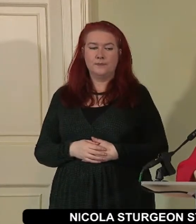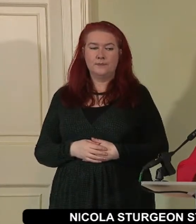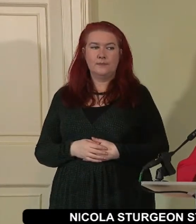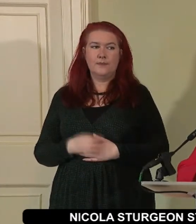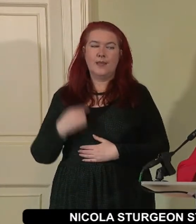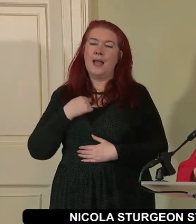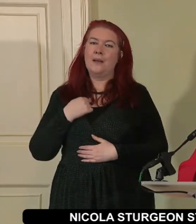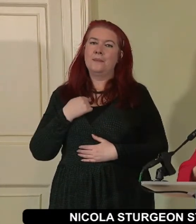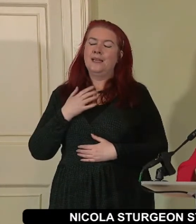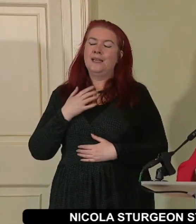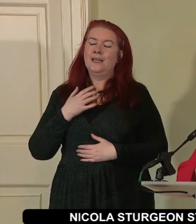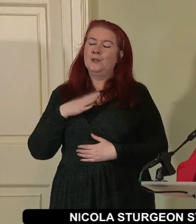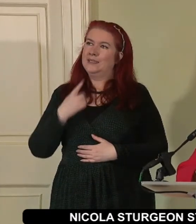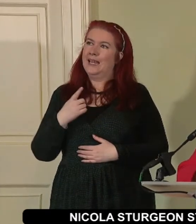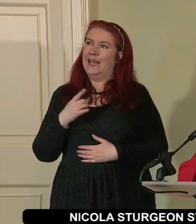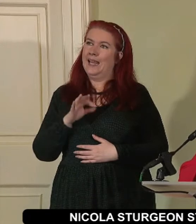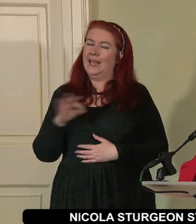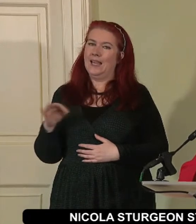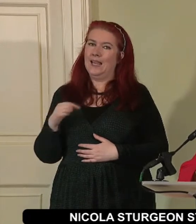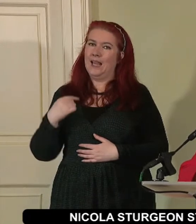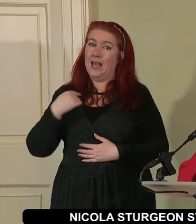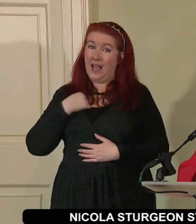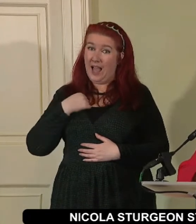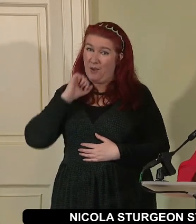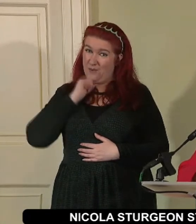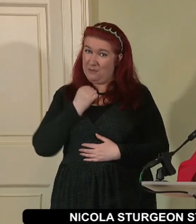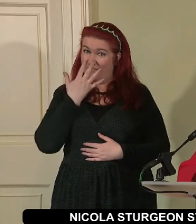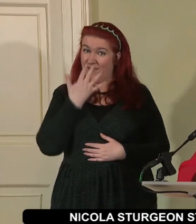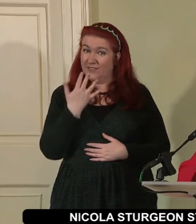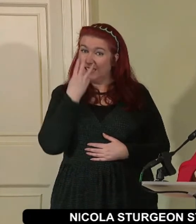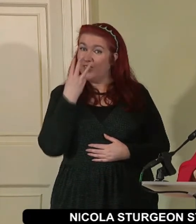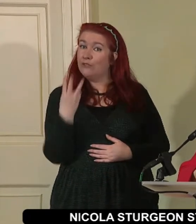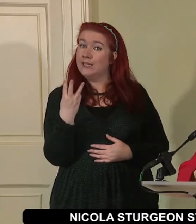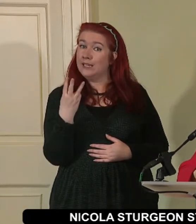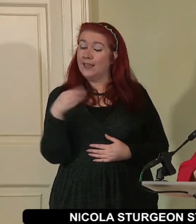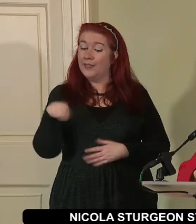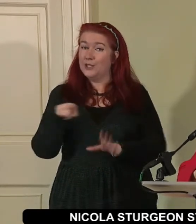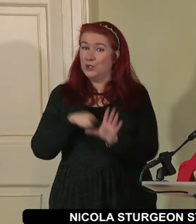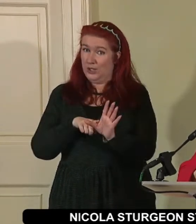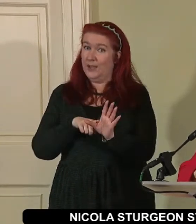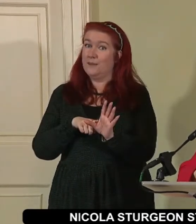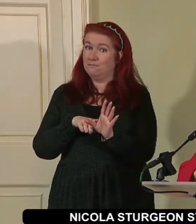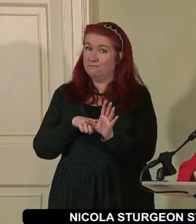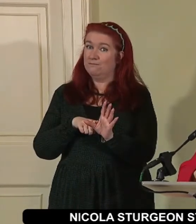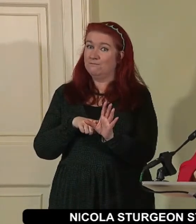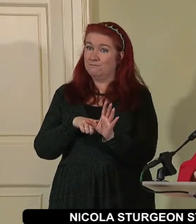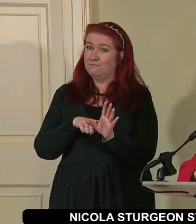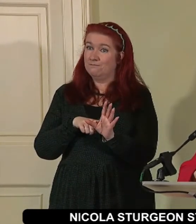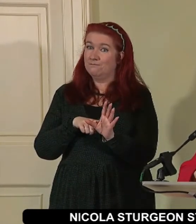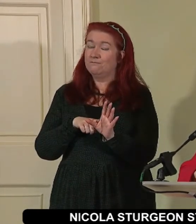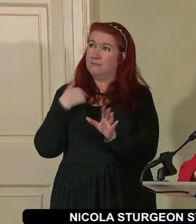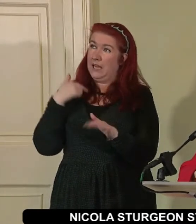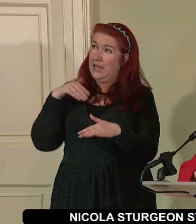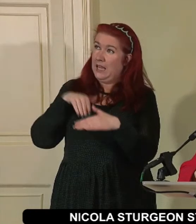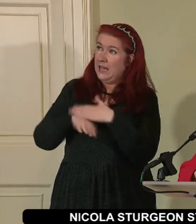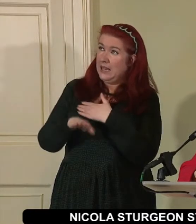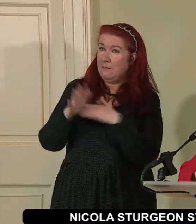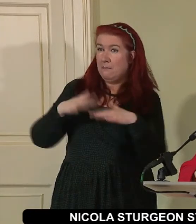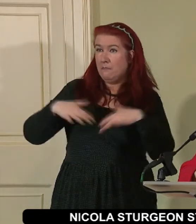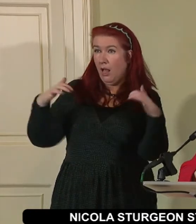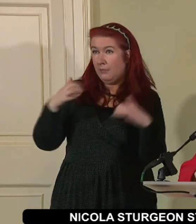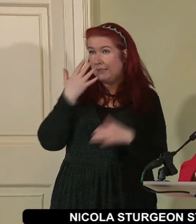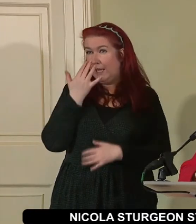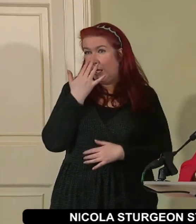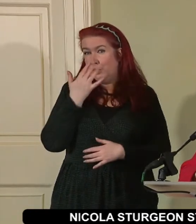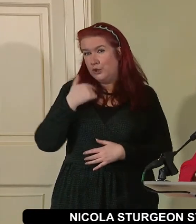I'm not sure I want to say this sentence, actually. I will be 53 this year. I entered Parliament, you know, when I was,